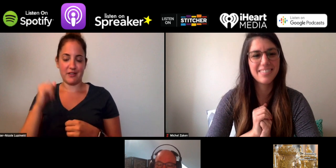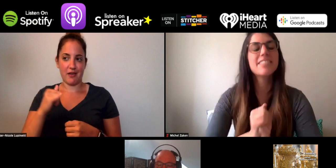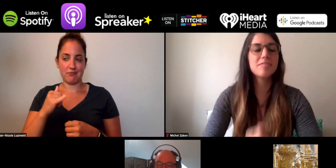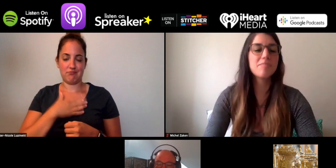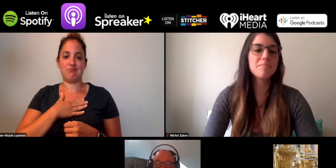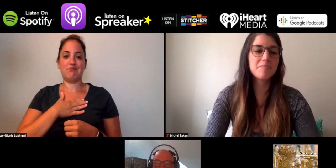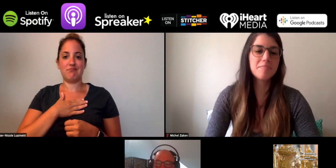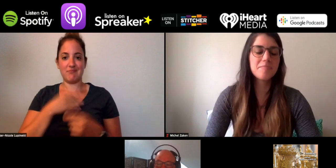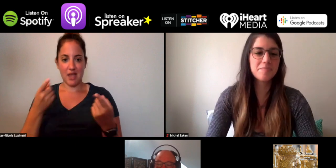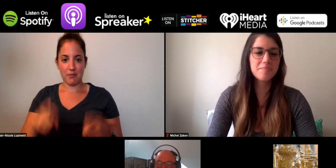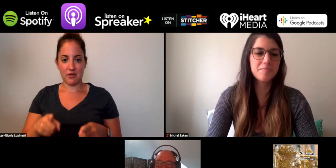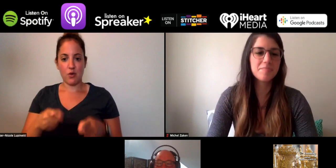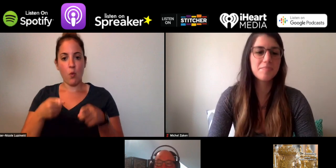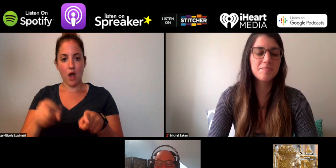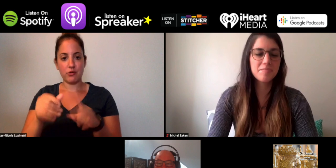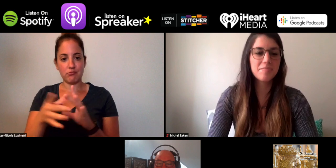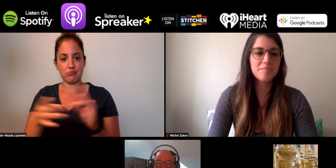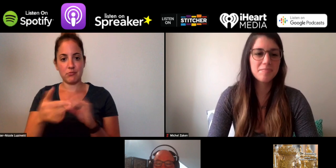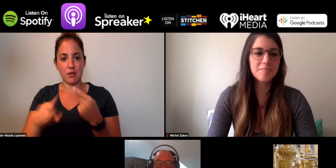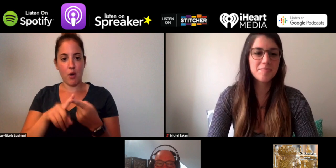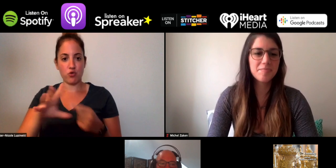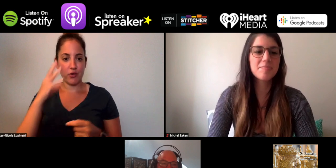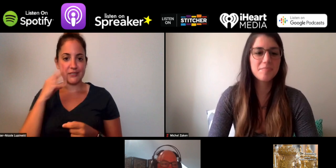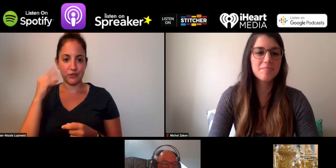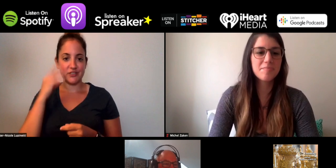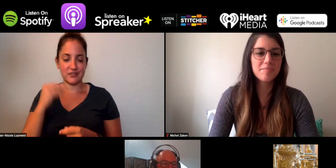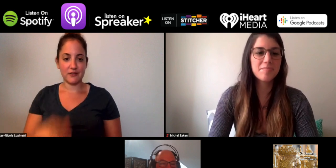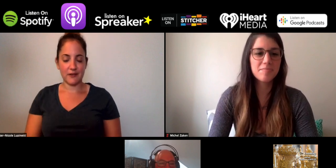me as you were talking.